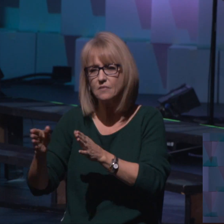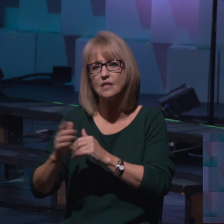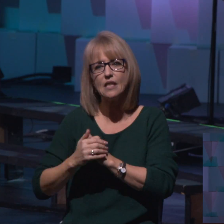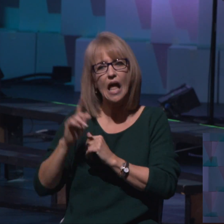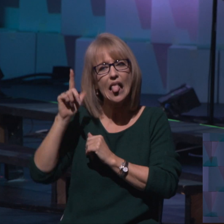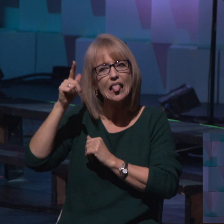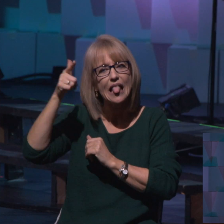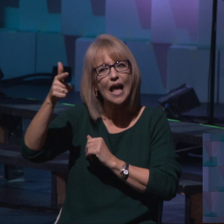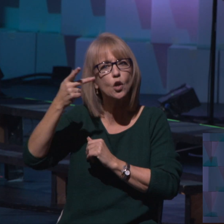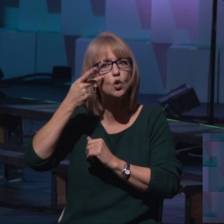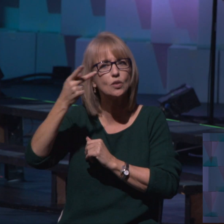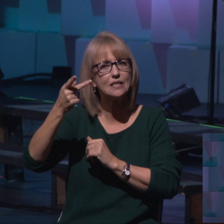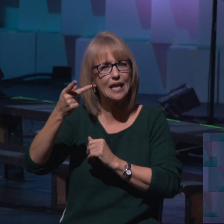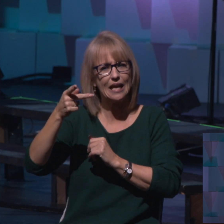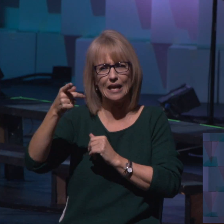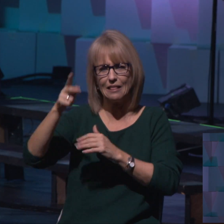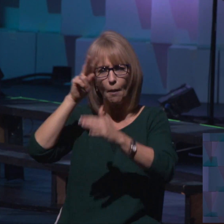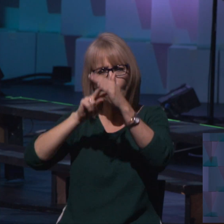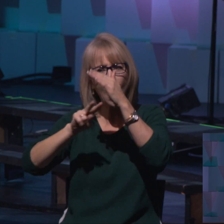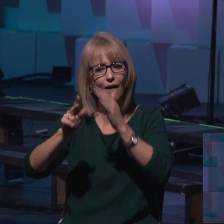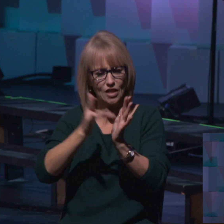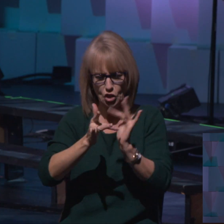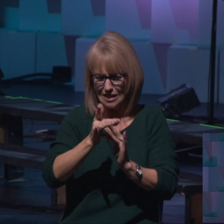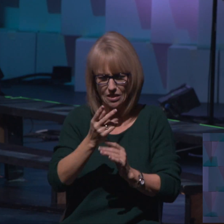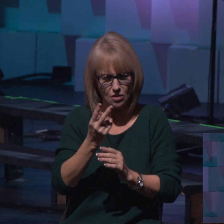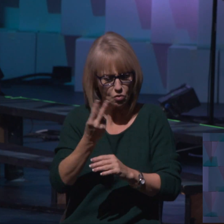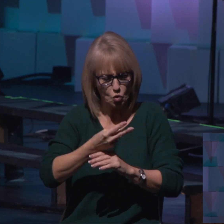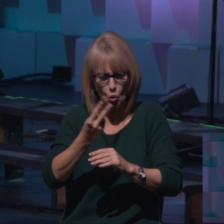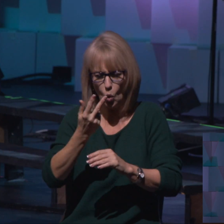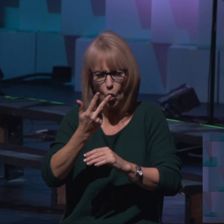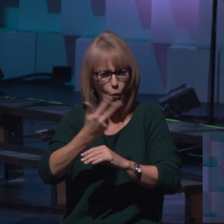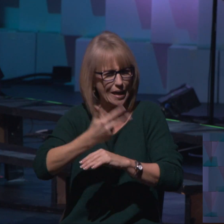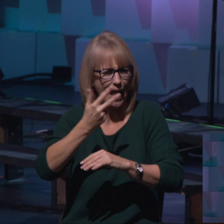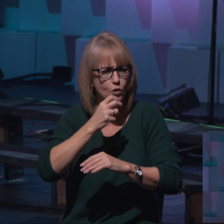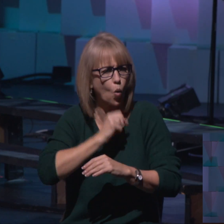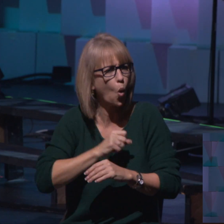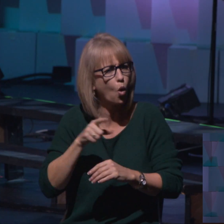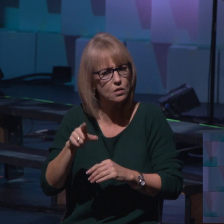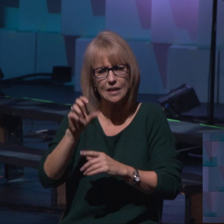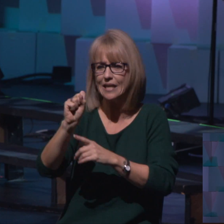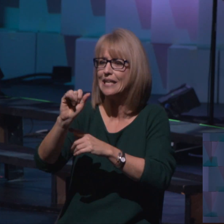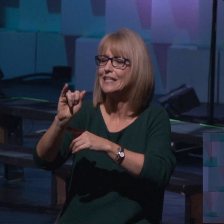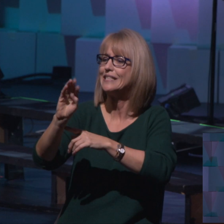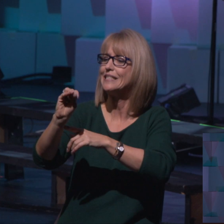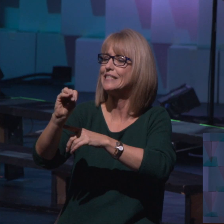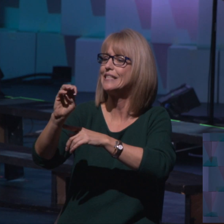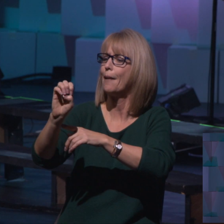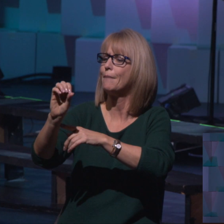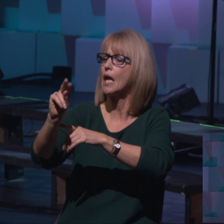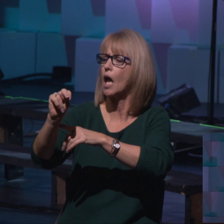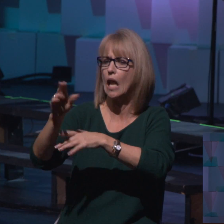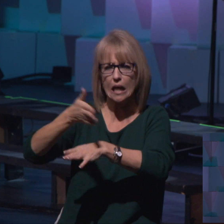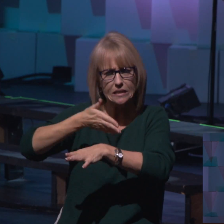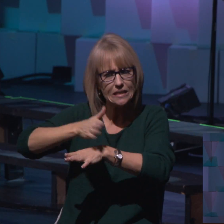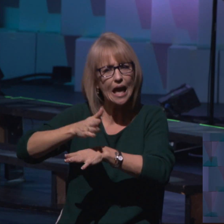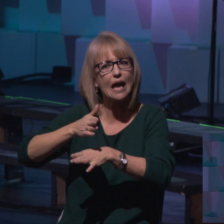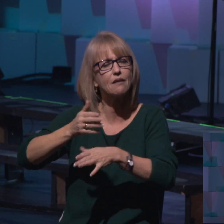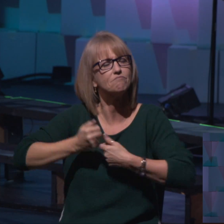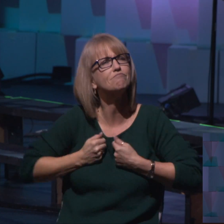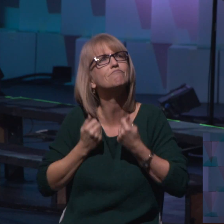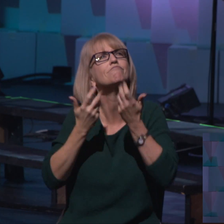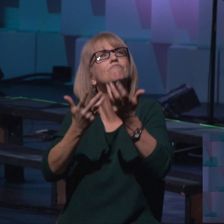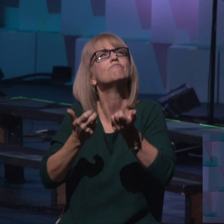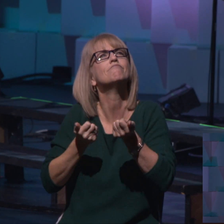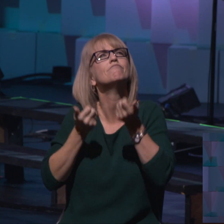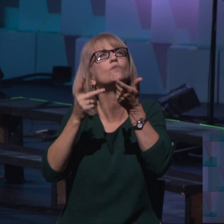there on when Jesus is just days old. But the singing was around. It was an expression of their heart. What we're going to do is we want to take a look in Luke